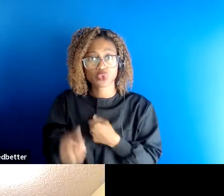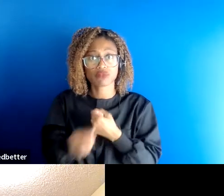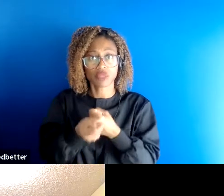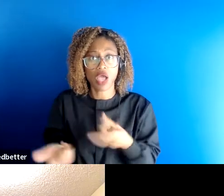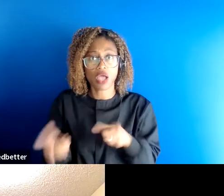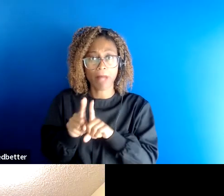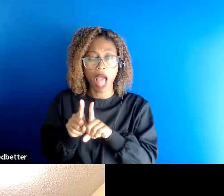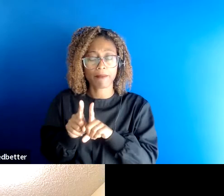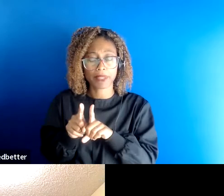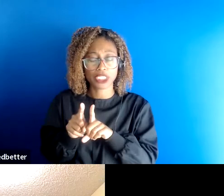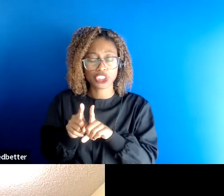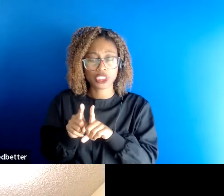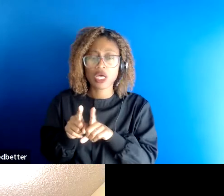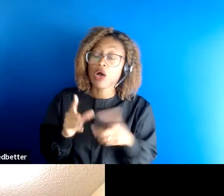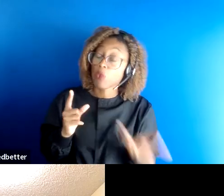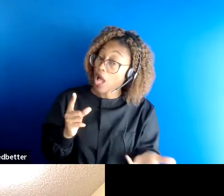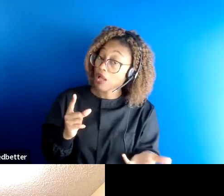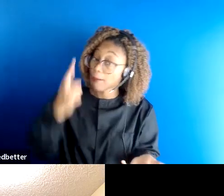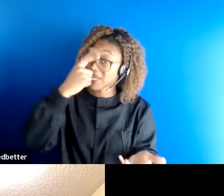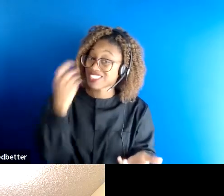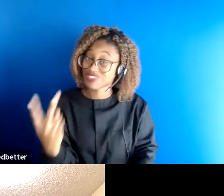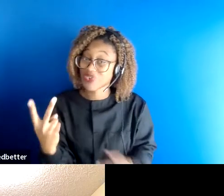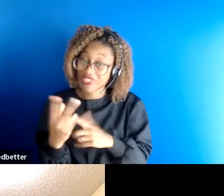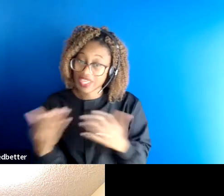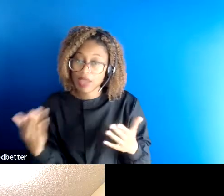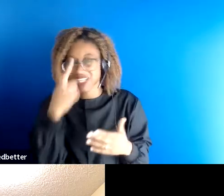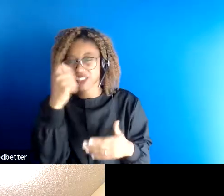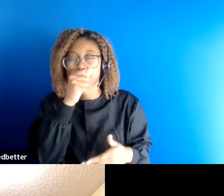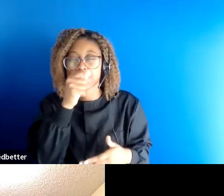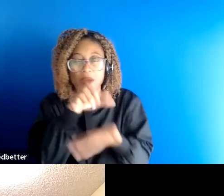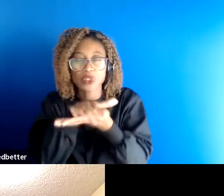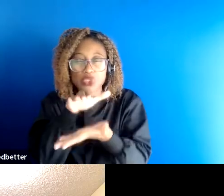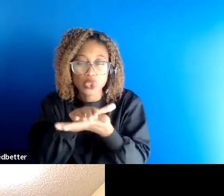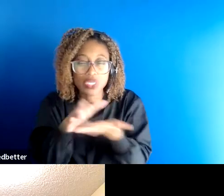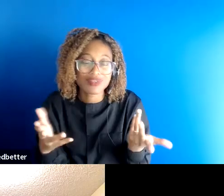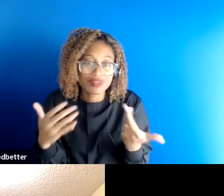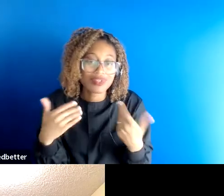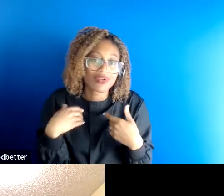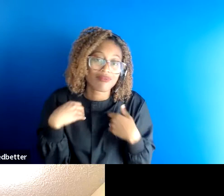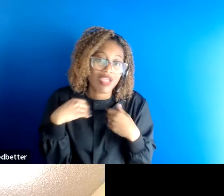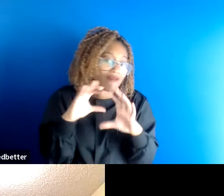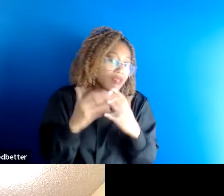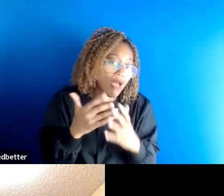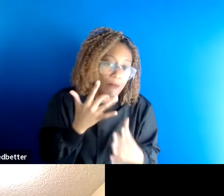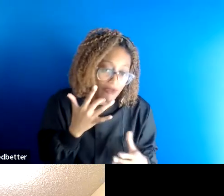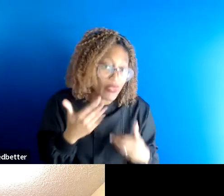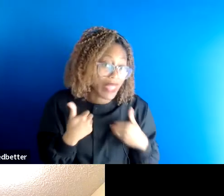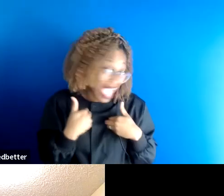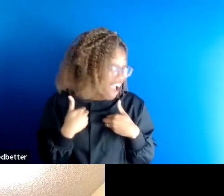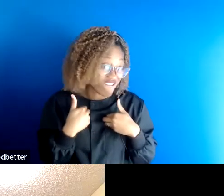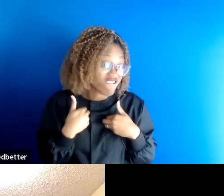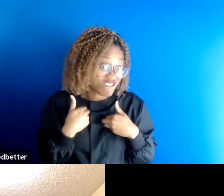because of all the things, these are the only two, because it was also a private school. So they said, hey, we have class privilege. We have,